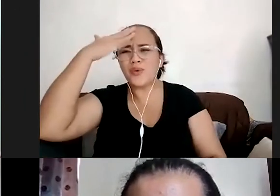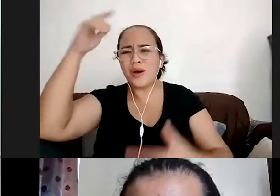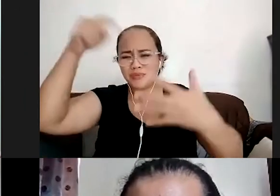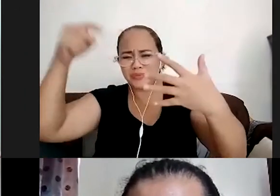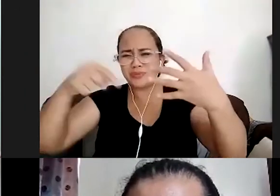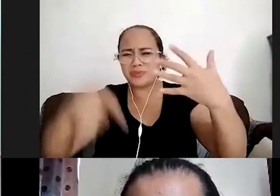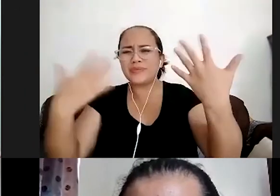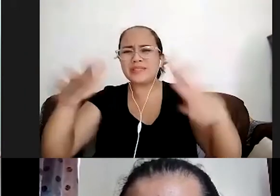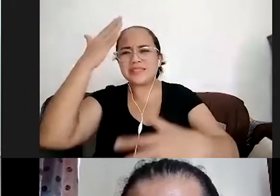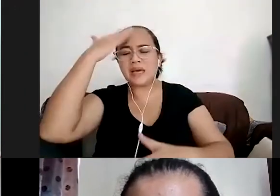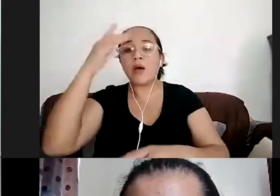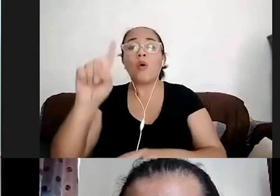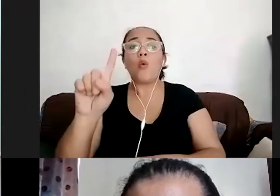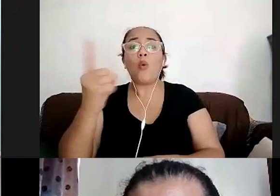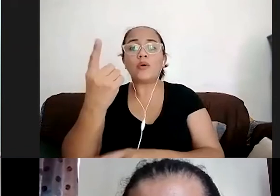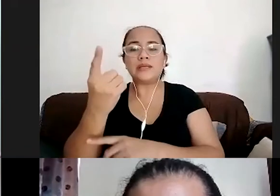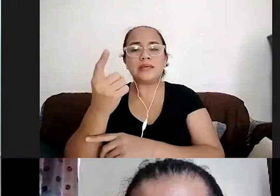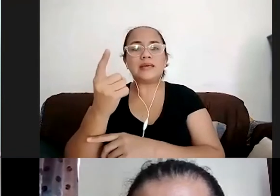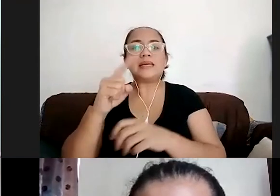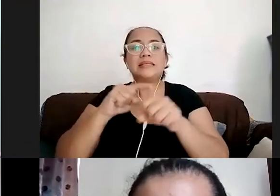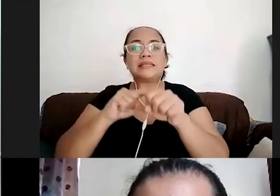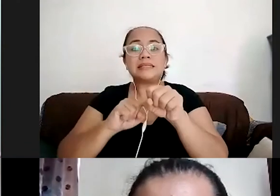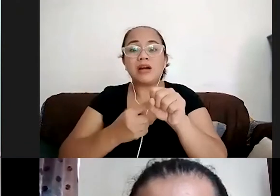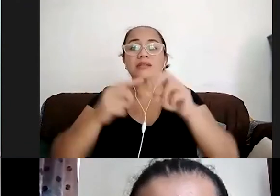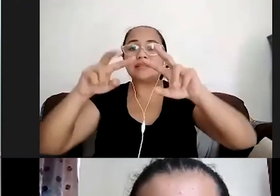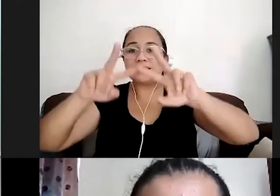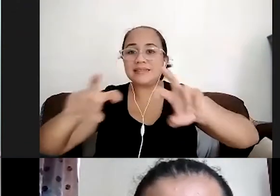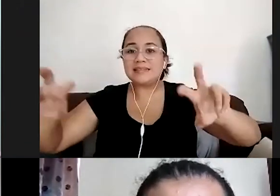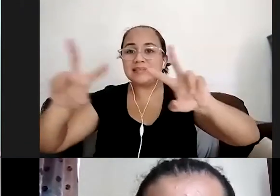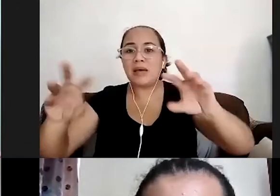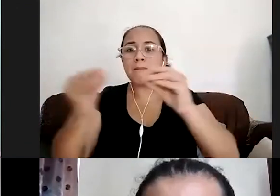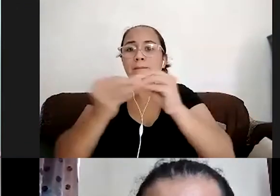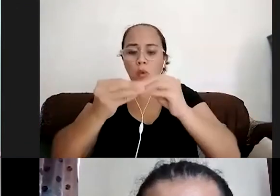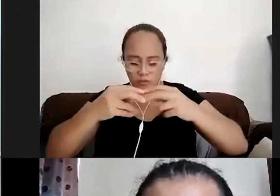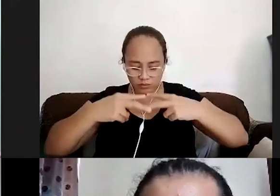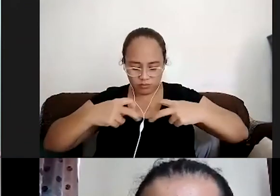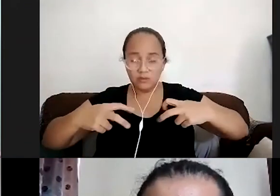You just have to start analyzing more inside yourself.